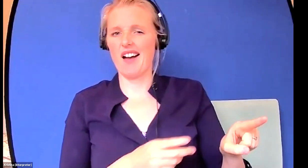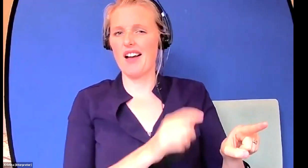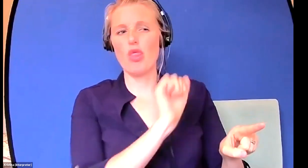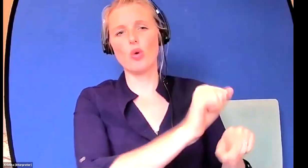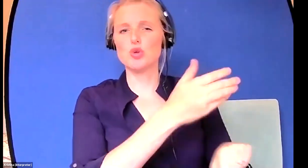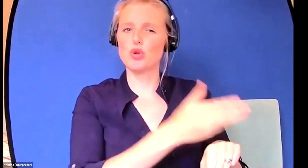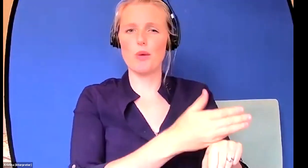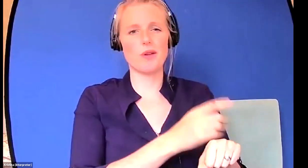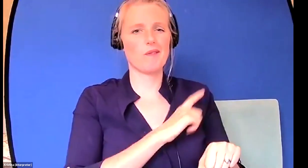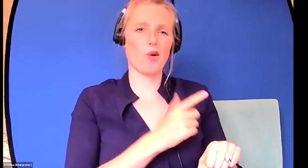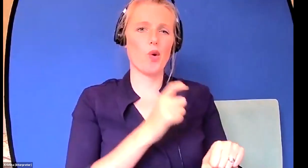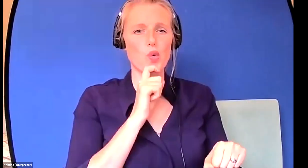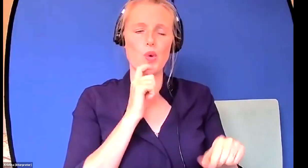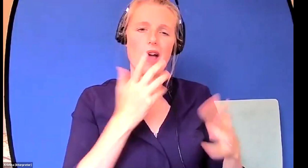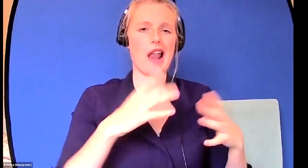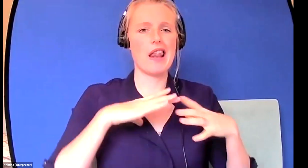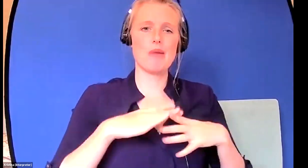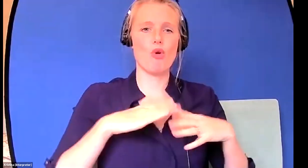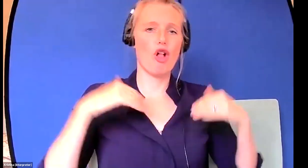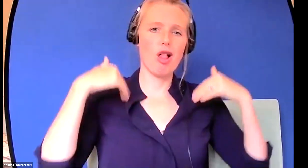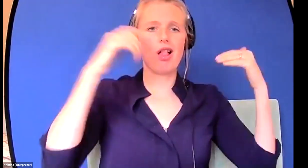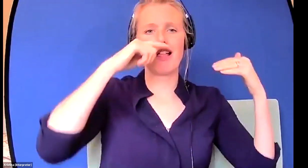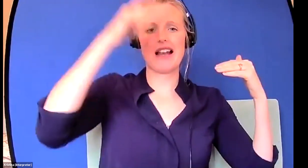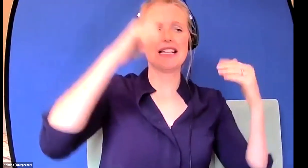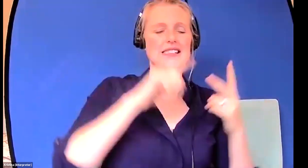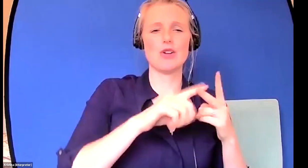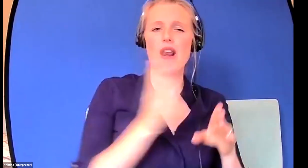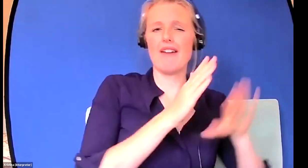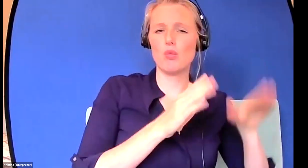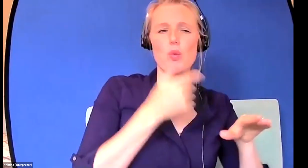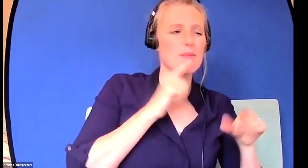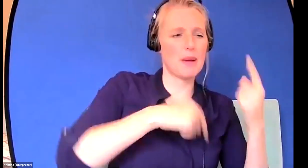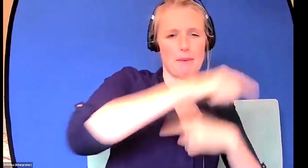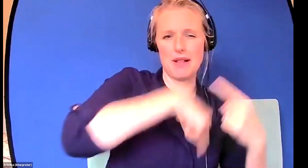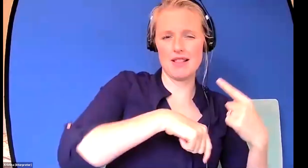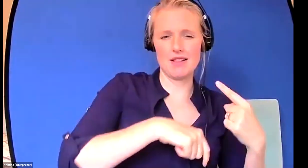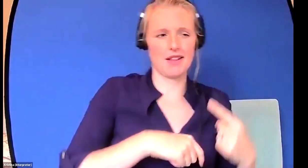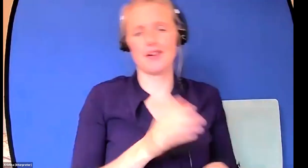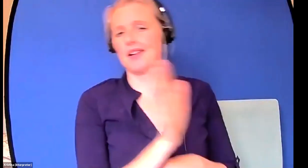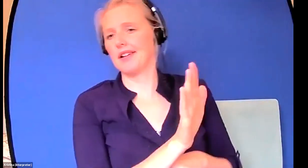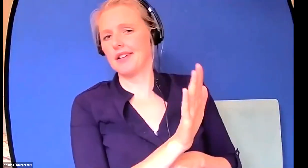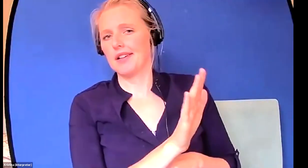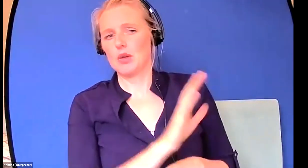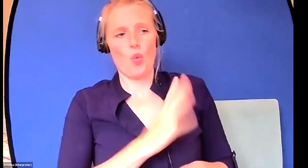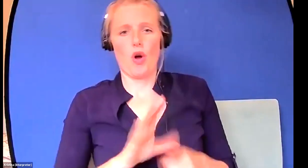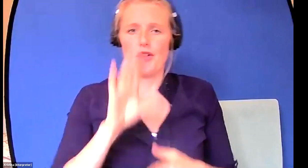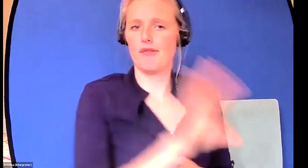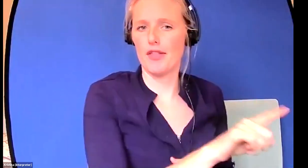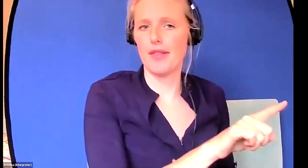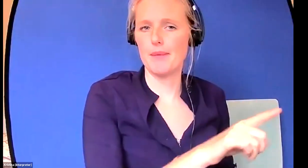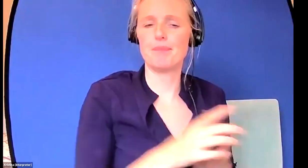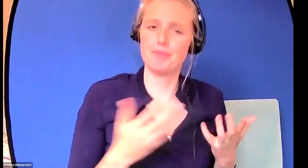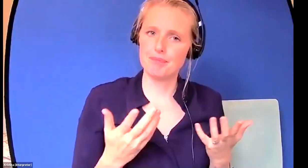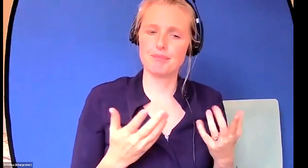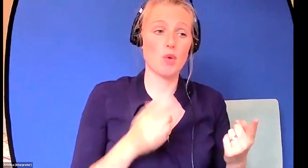by liberal elites or by left-wing lovies. But I would say that the difficult conditions for those